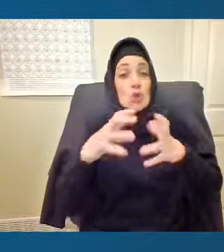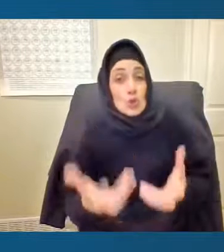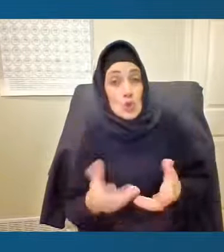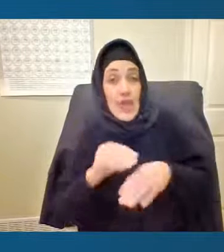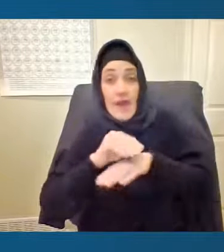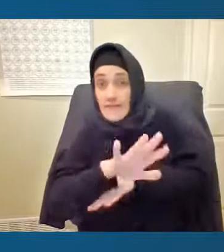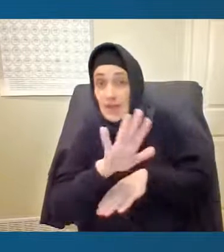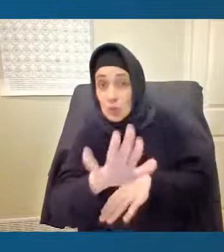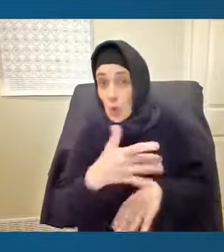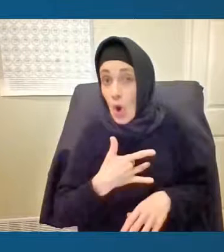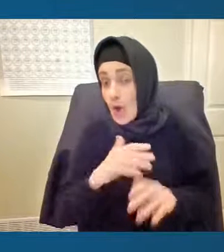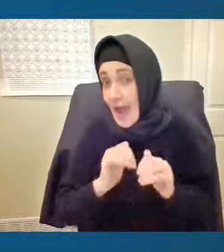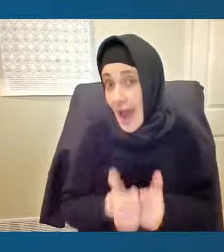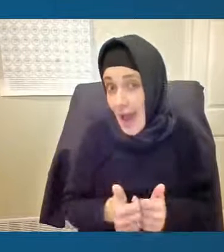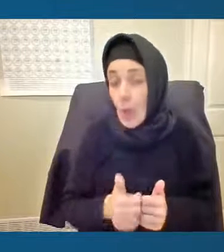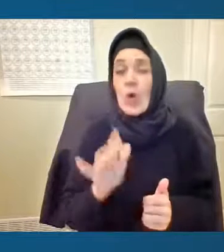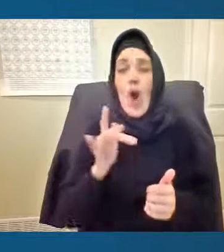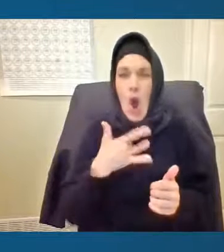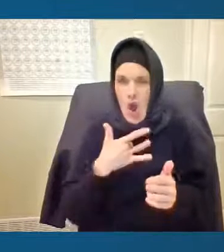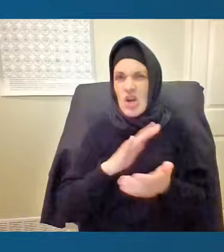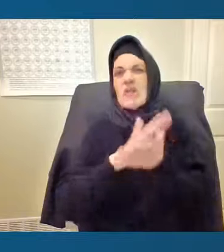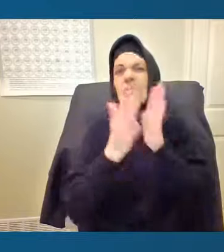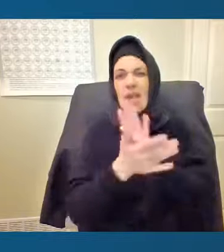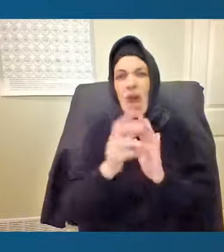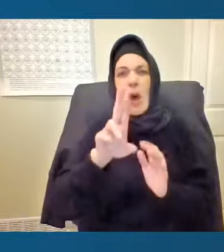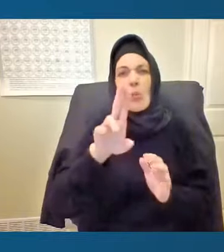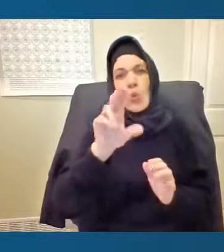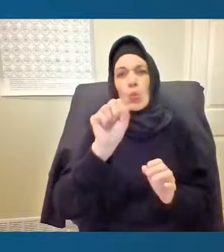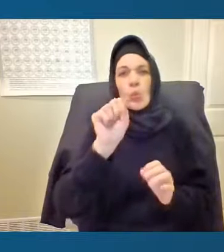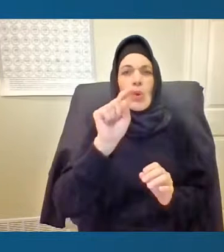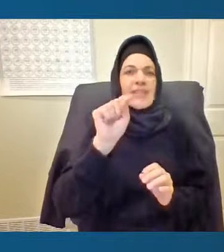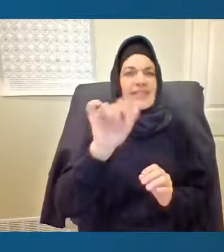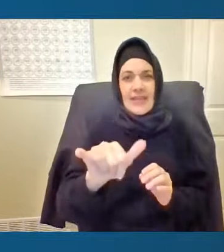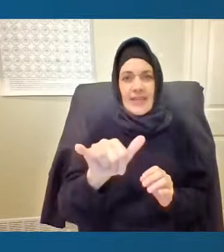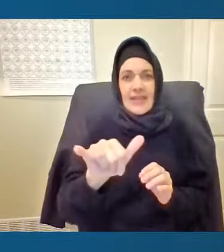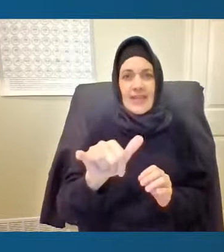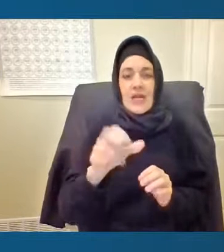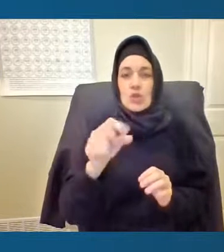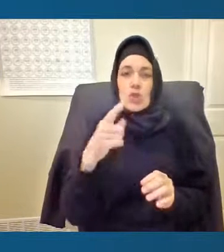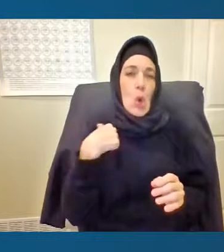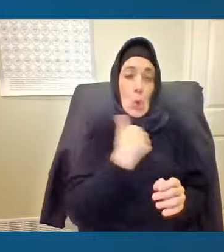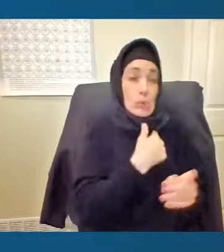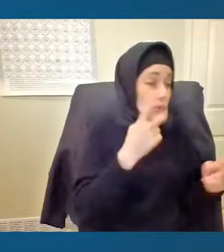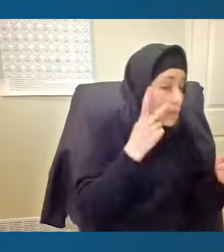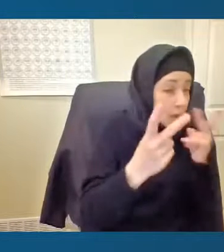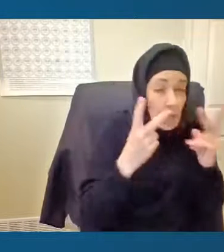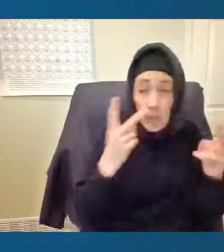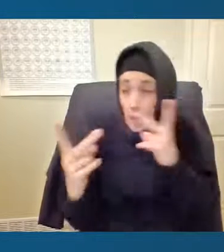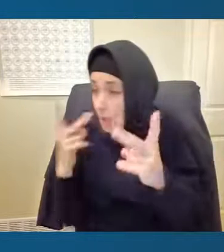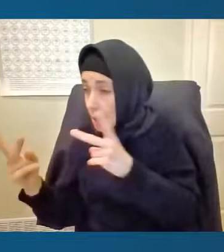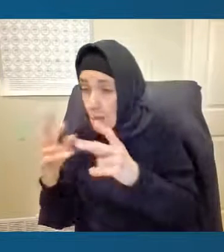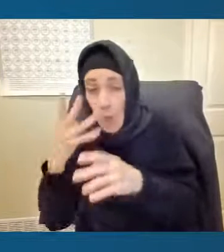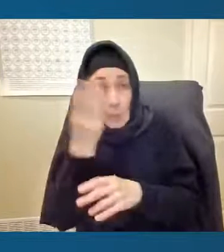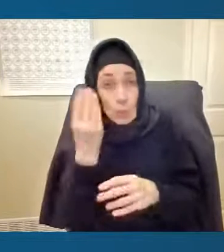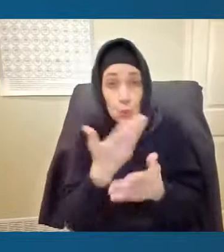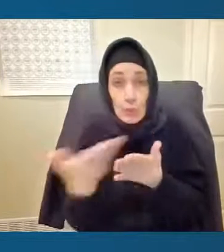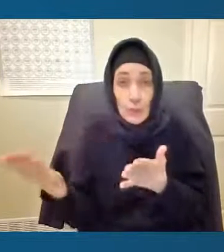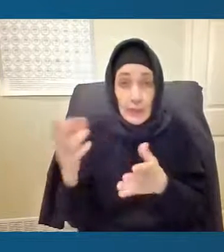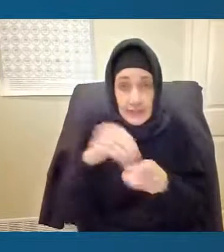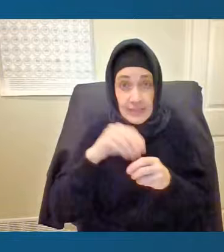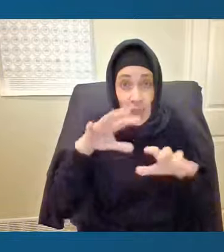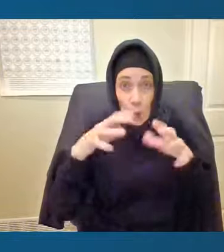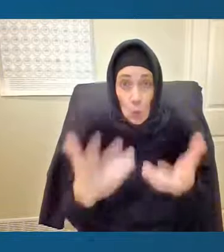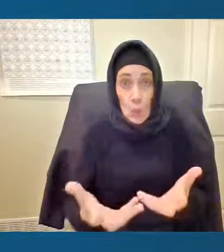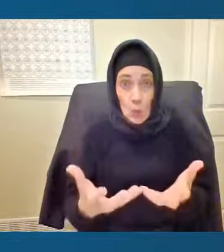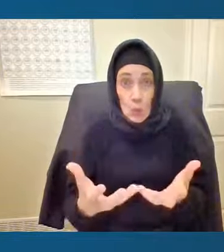we're living here, man, we see wealth, we see this, we see that, we see this, all of these things, beautiful things. The heart gets rusty from akhirah. It's like, it's